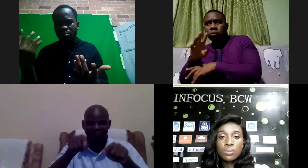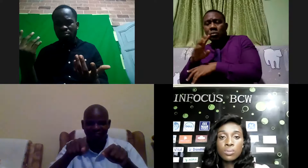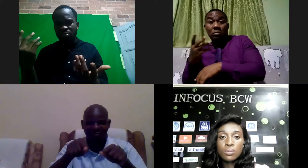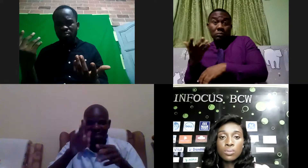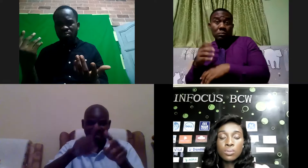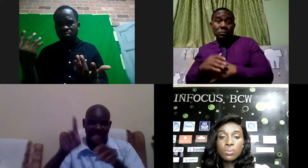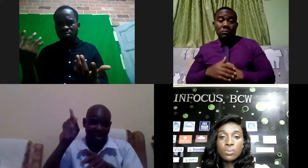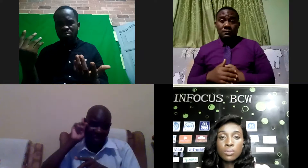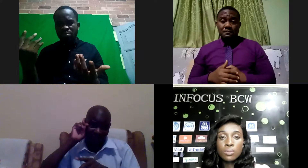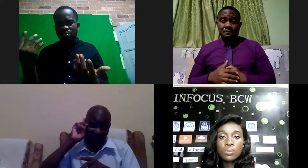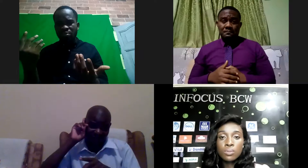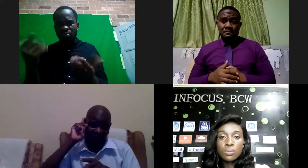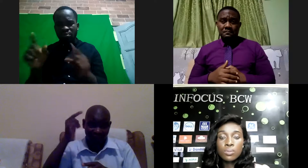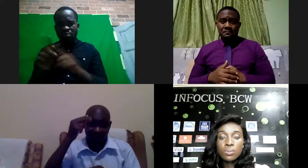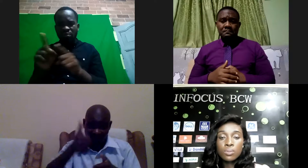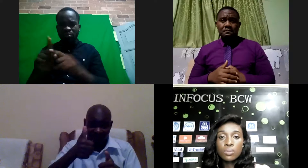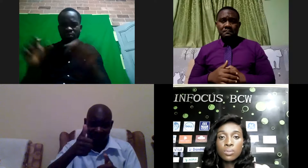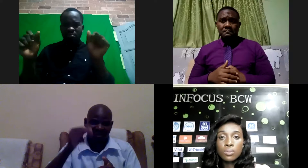If we look at the capacity language itself,